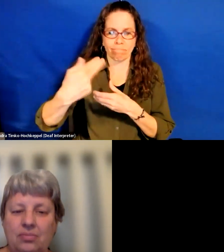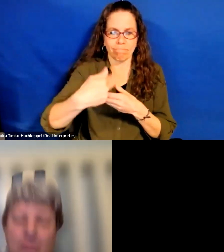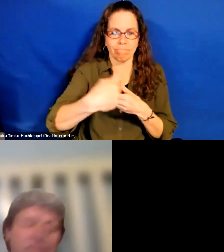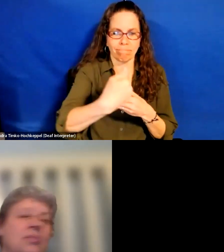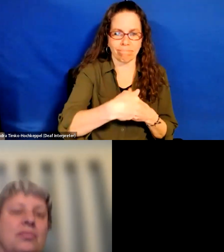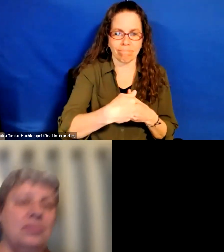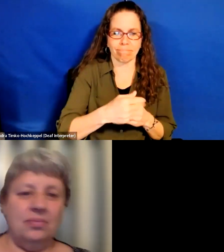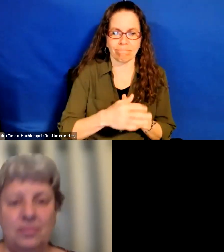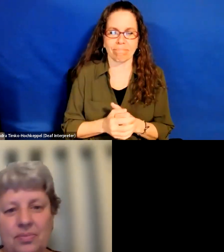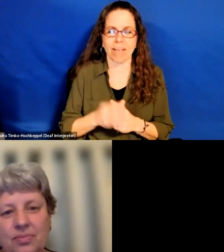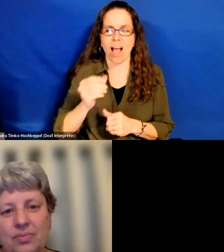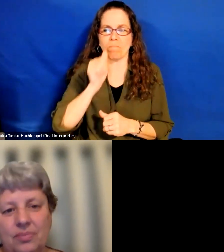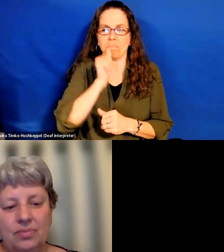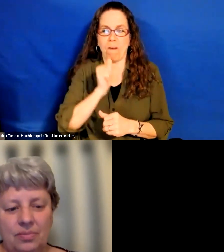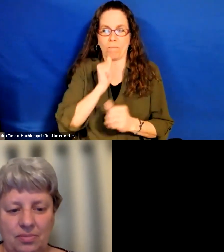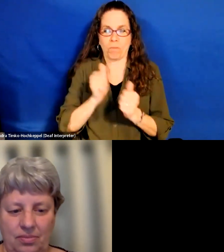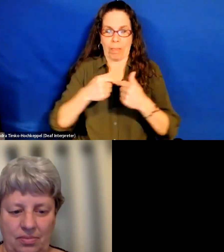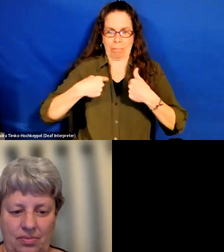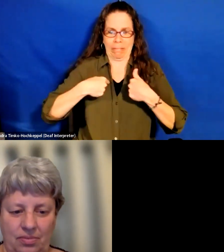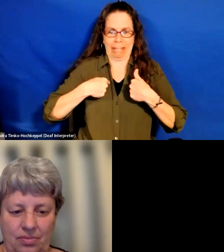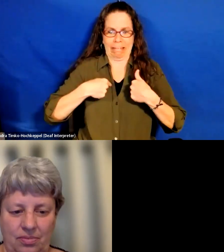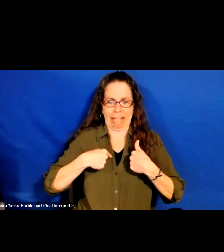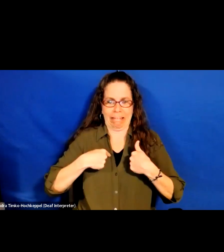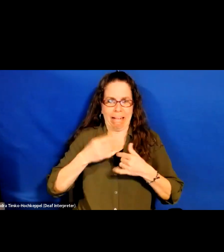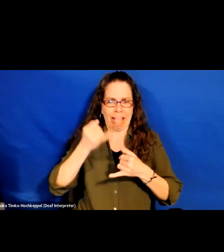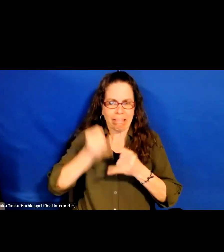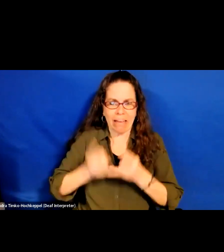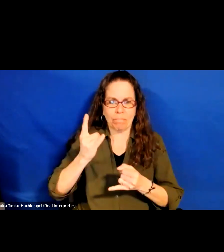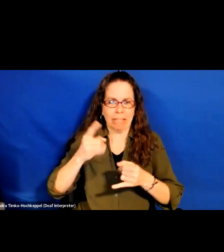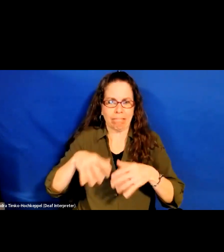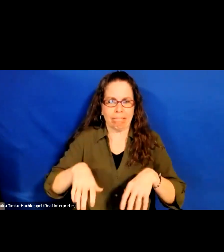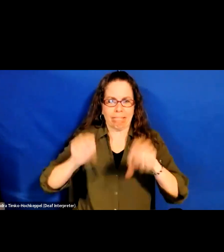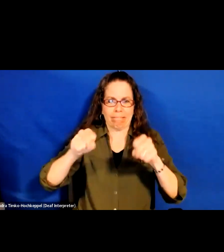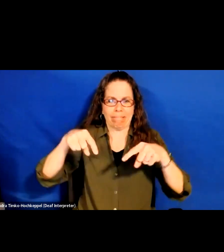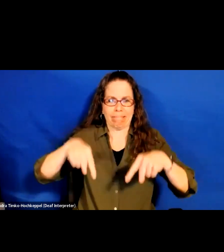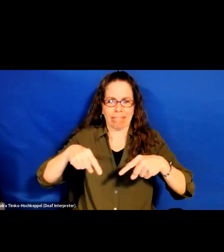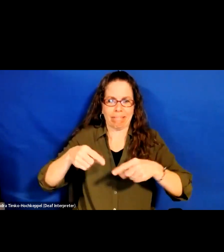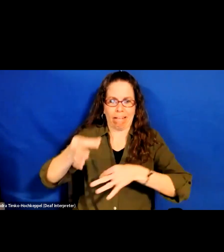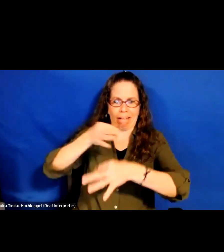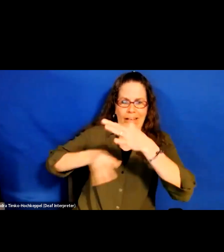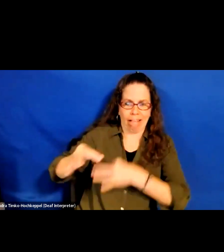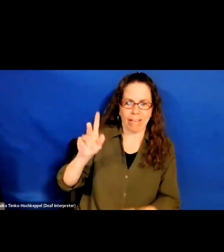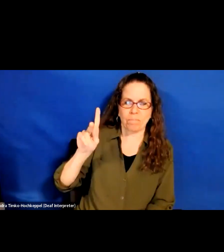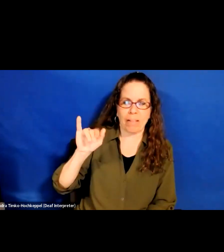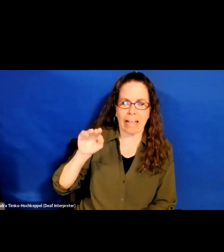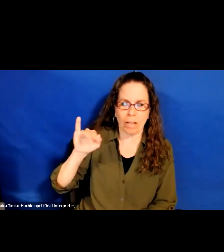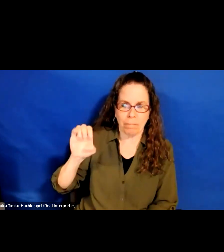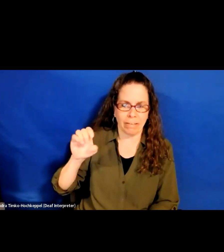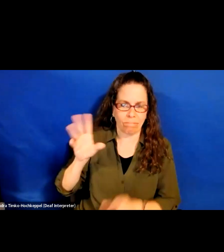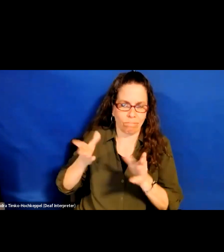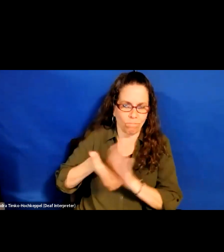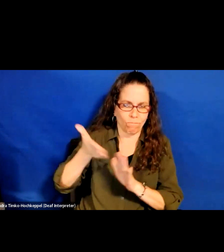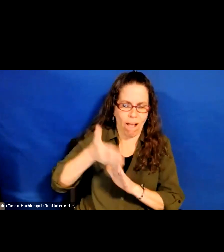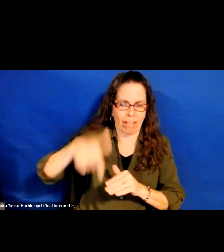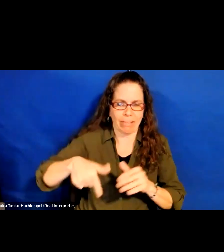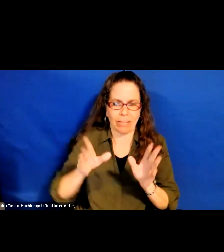your last minute person running the meeting. Thank you for all your help from everyone who